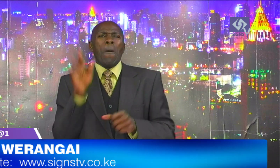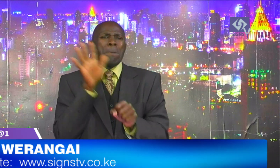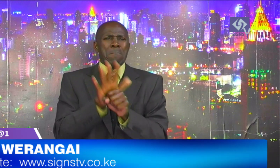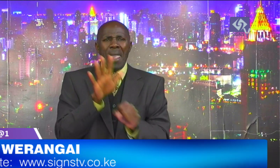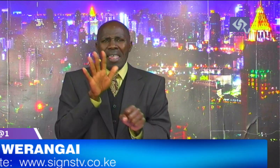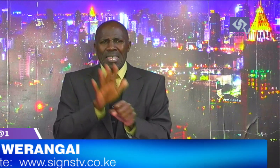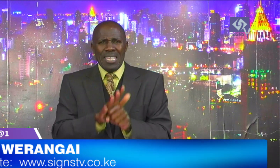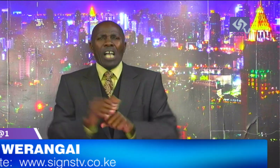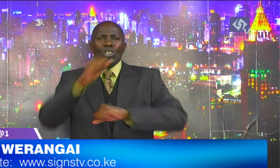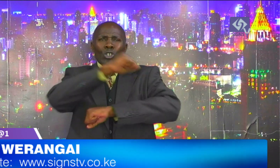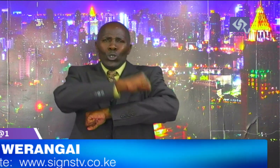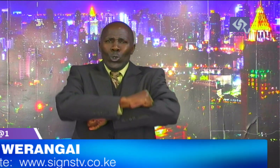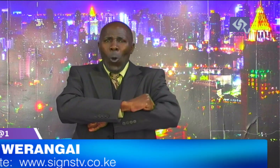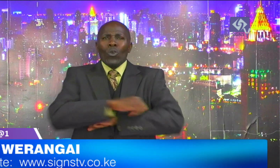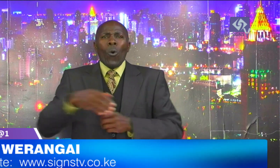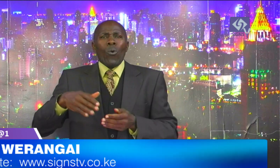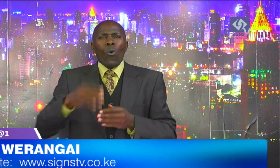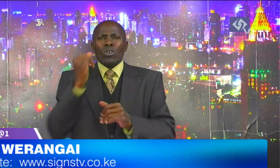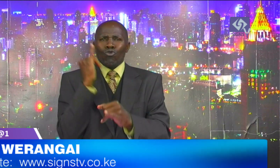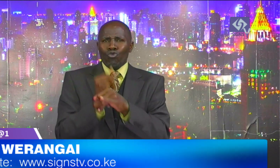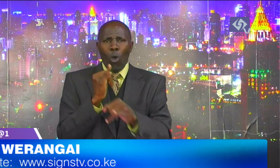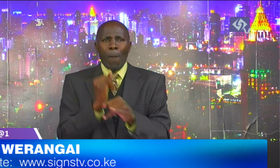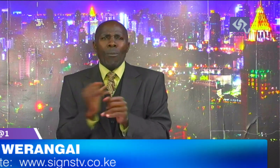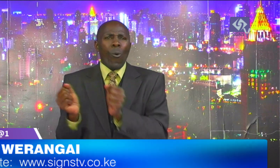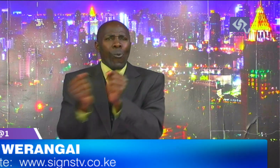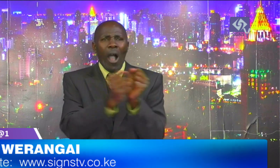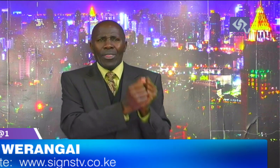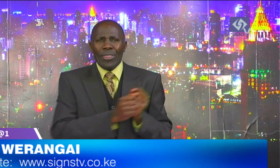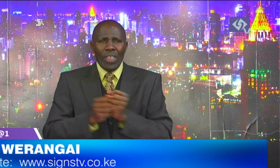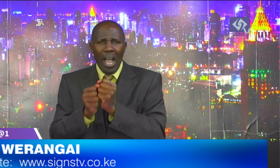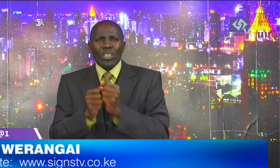They said that many of these schools are operating